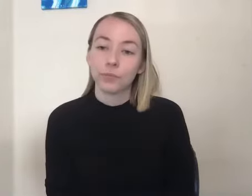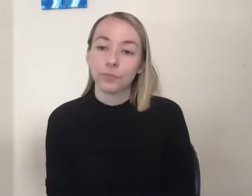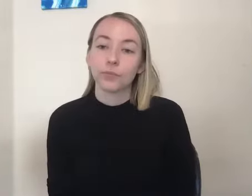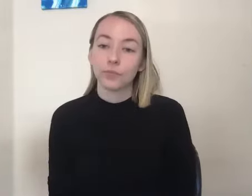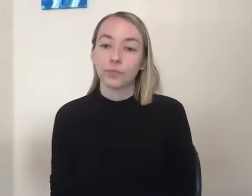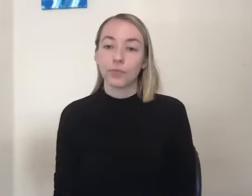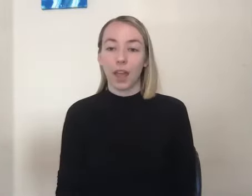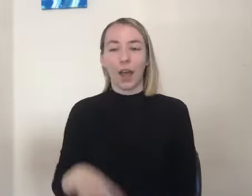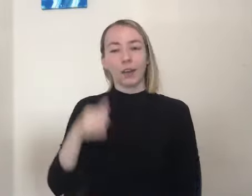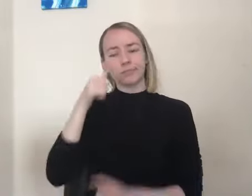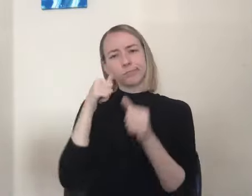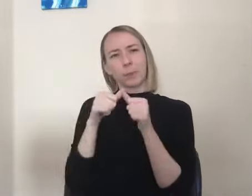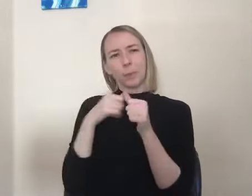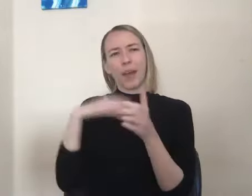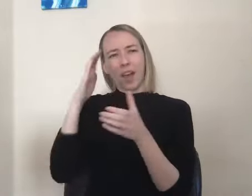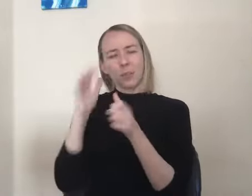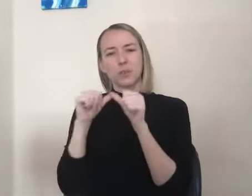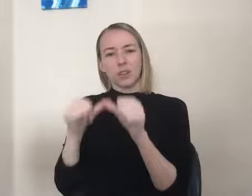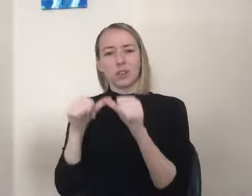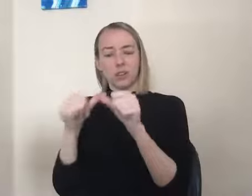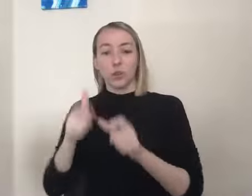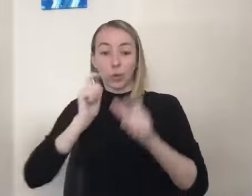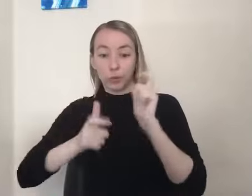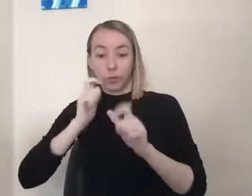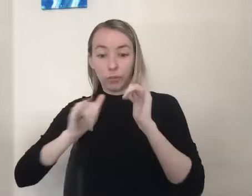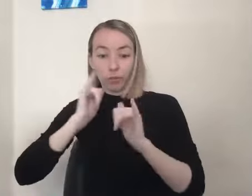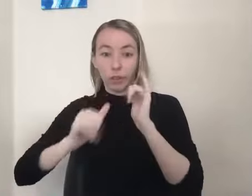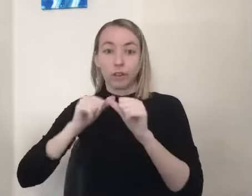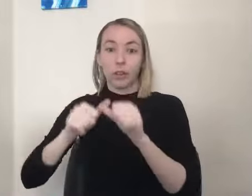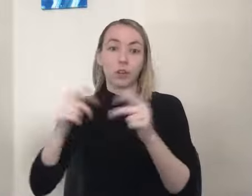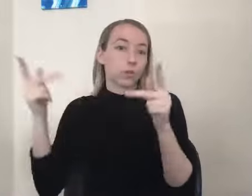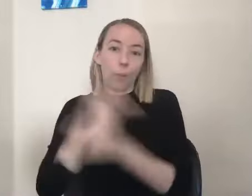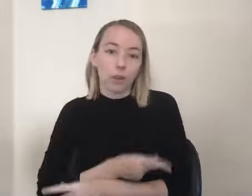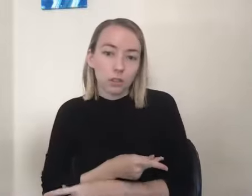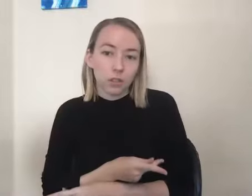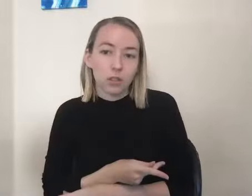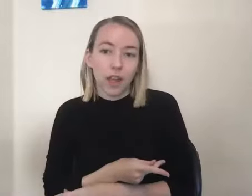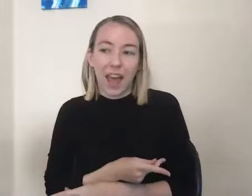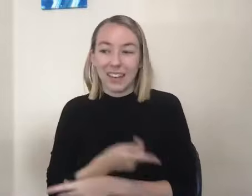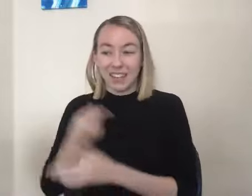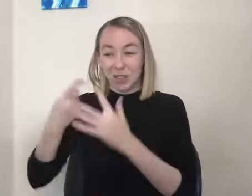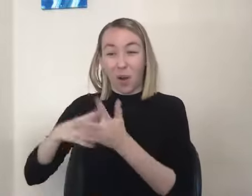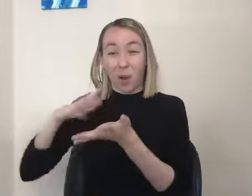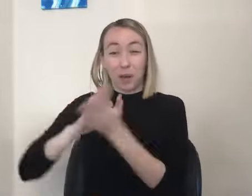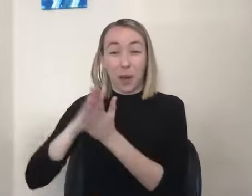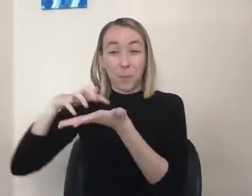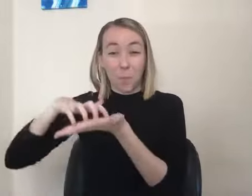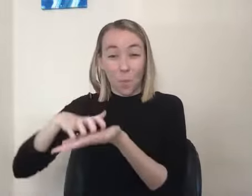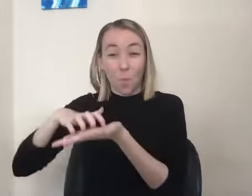and thank God for that. And being able to live with him, I think I lived with my husband drinking for about 30 years and getting worse